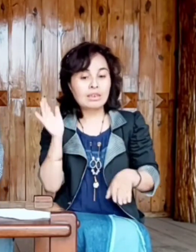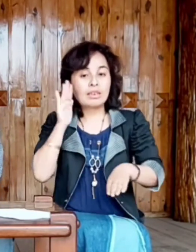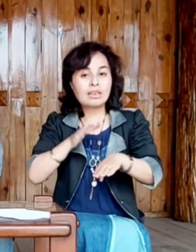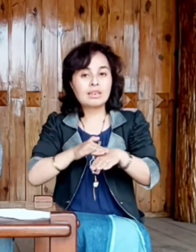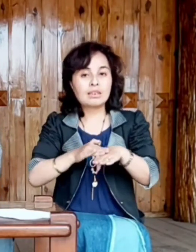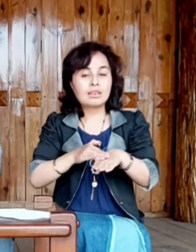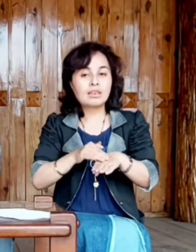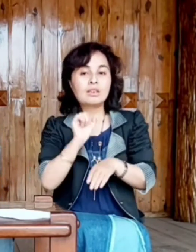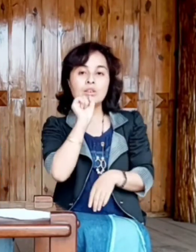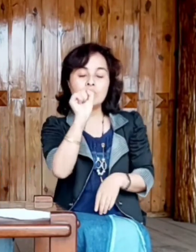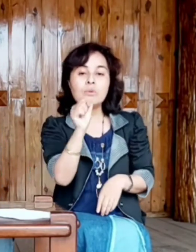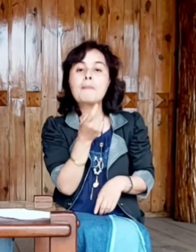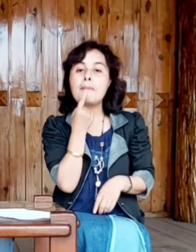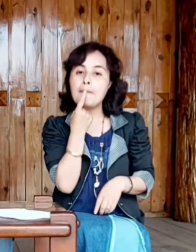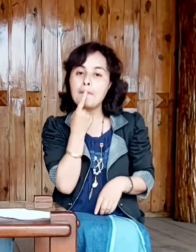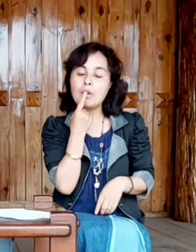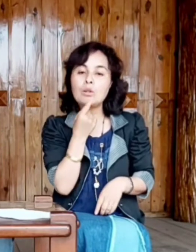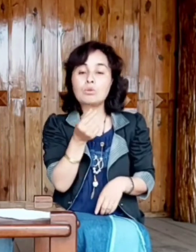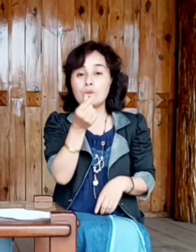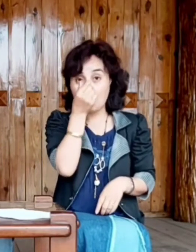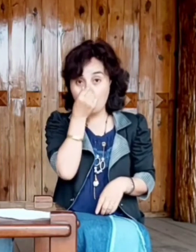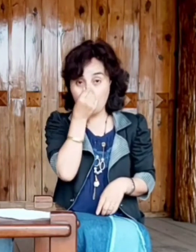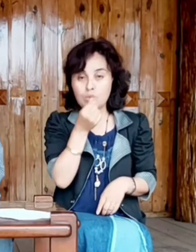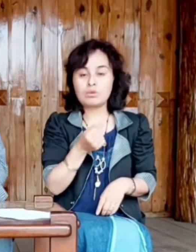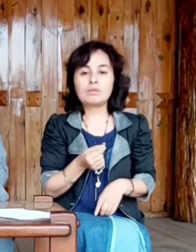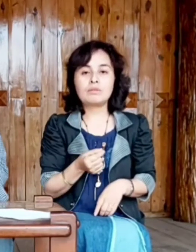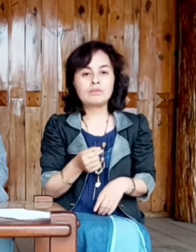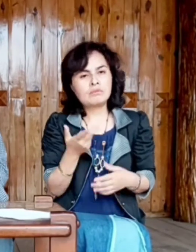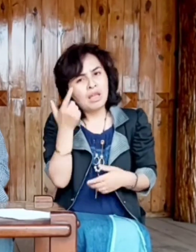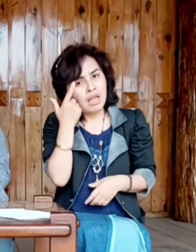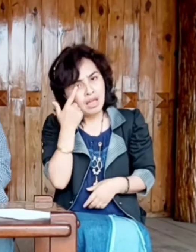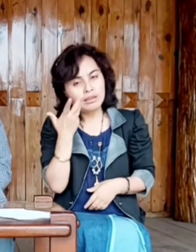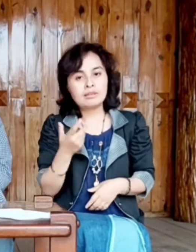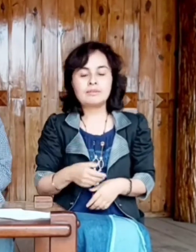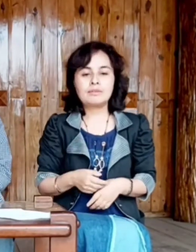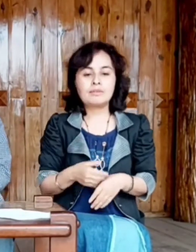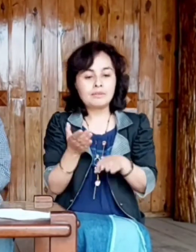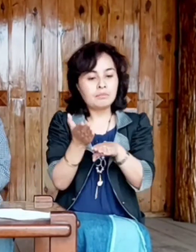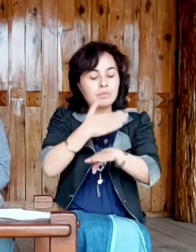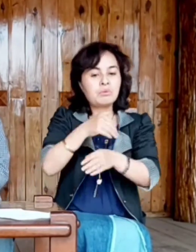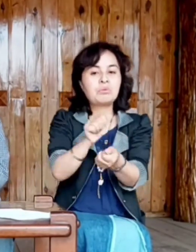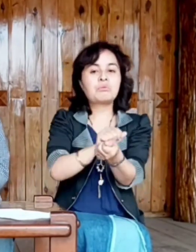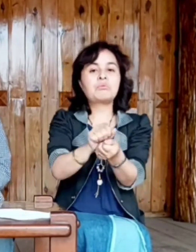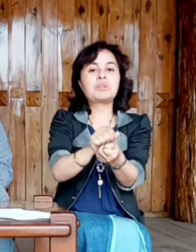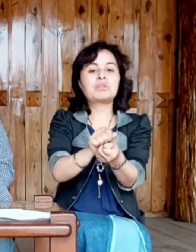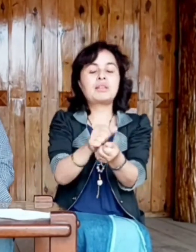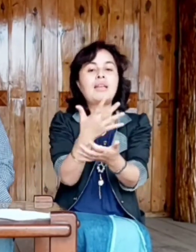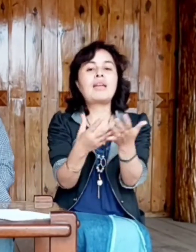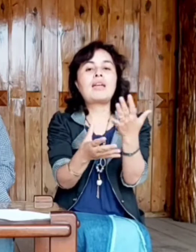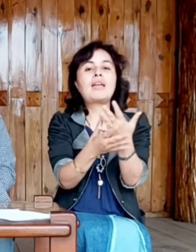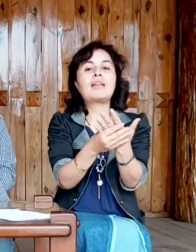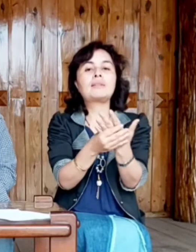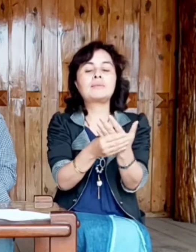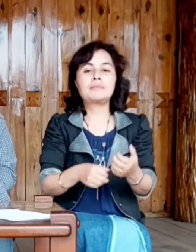touching your mouth, nose or eyes before washing your